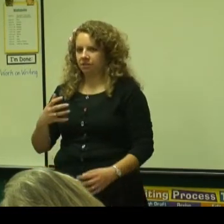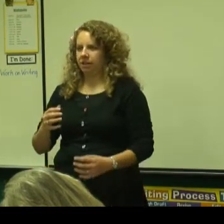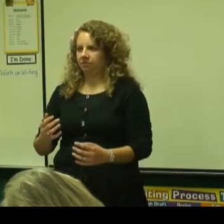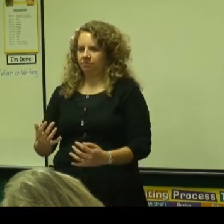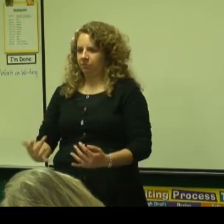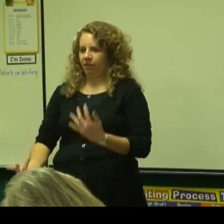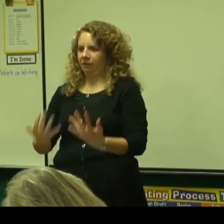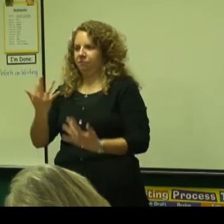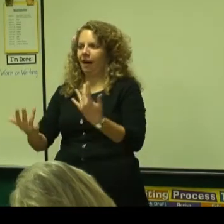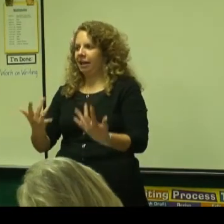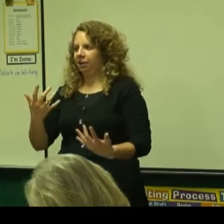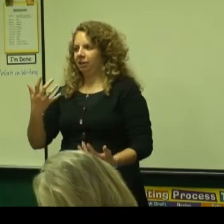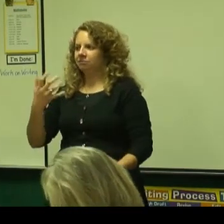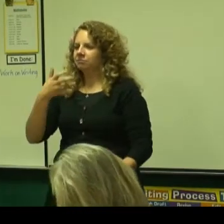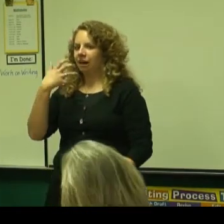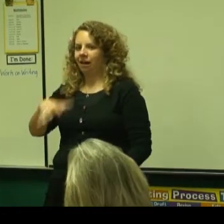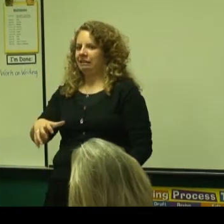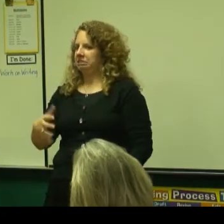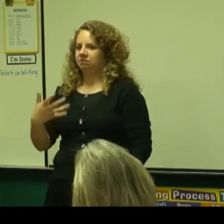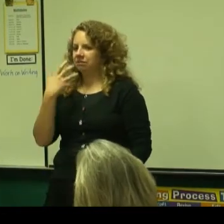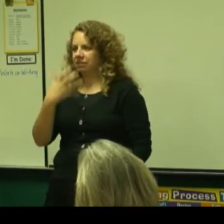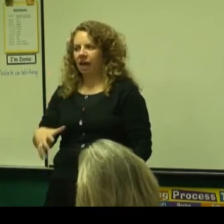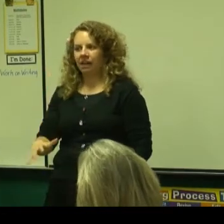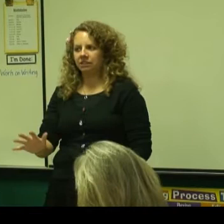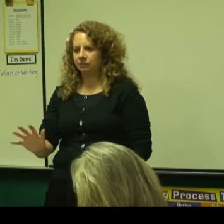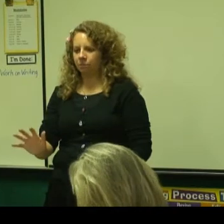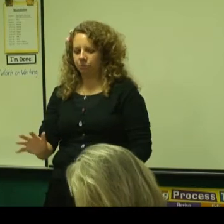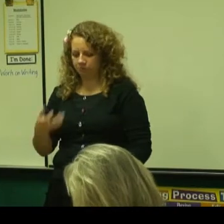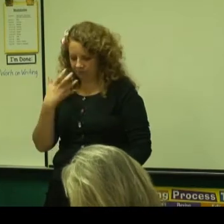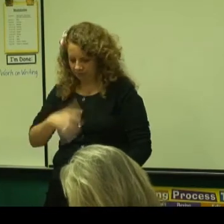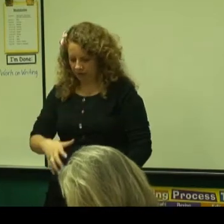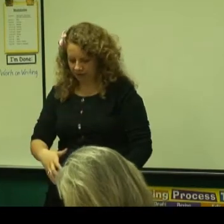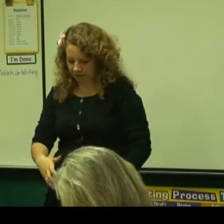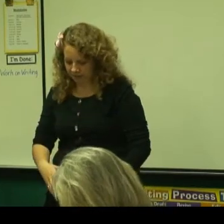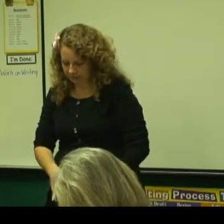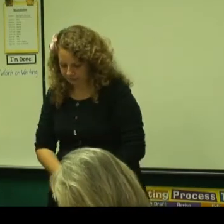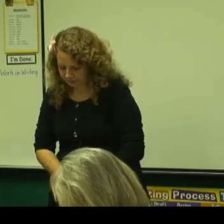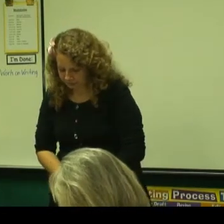like fire. Hot. Hot. Hot.